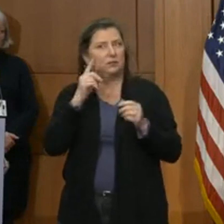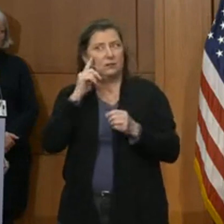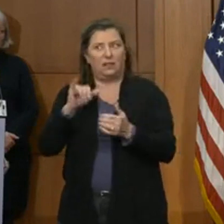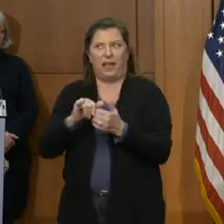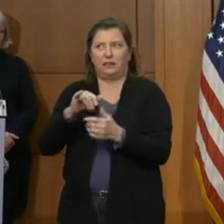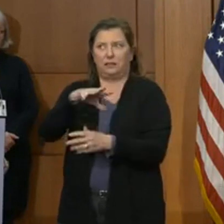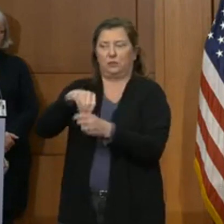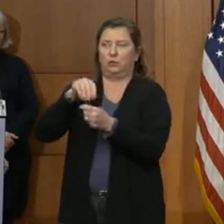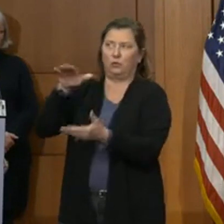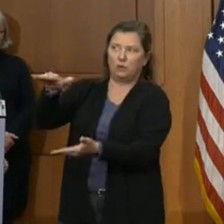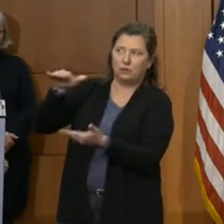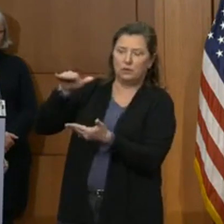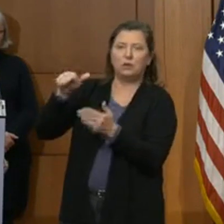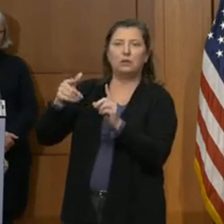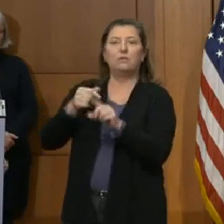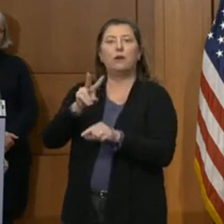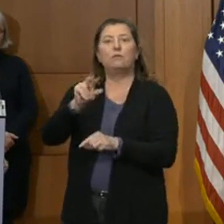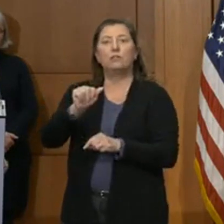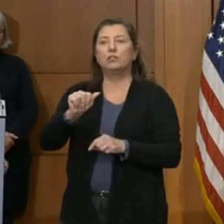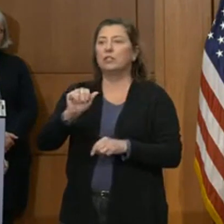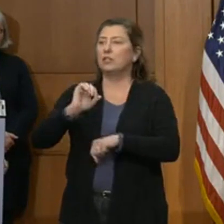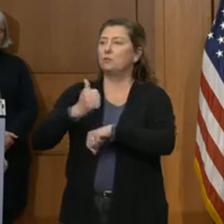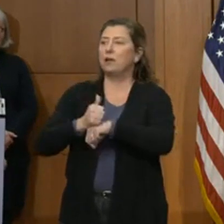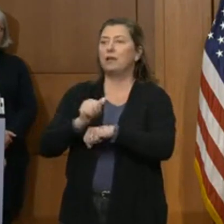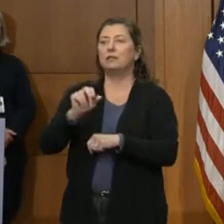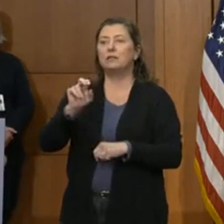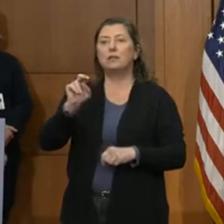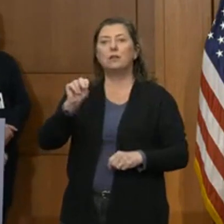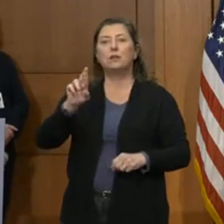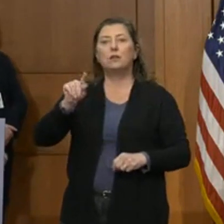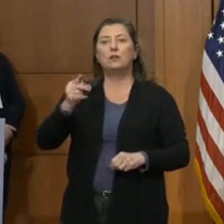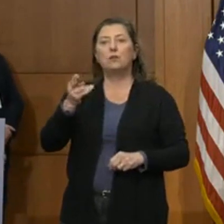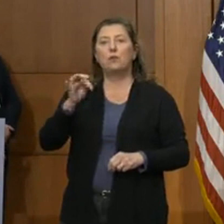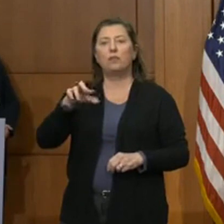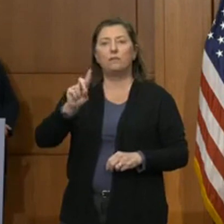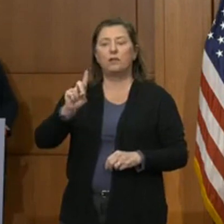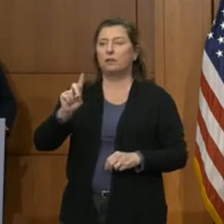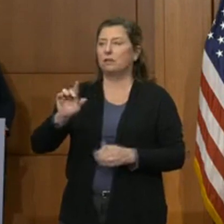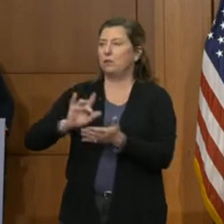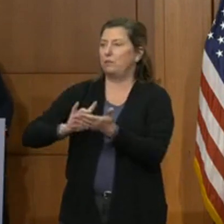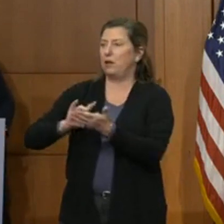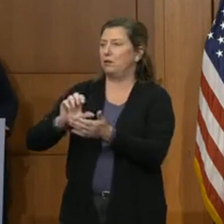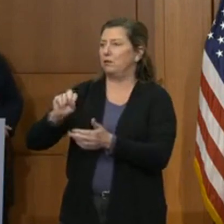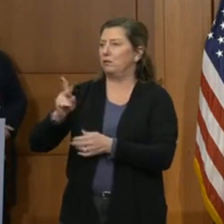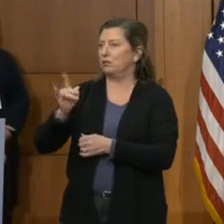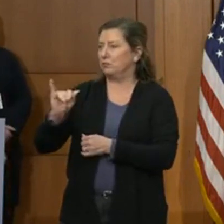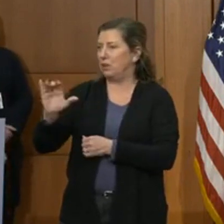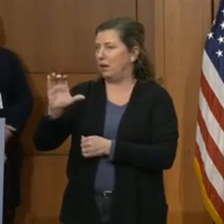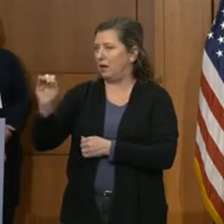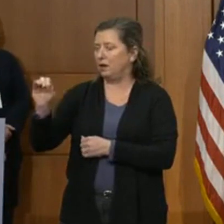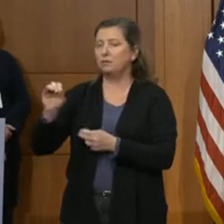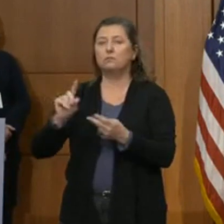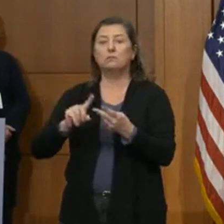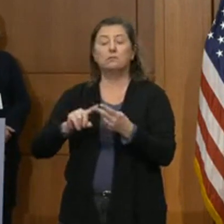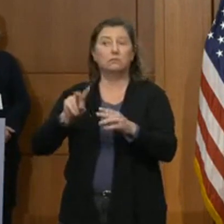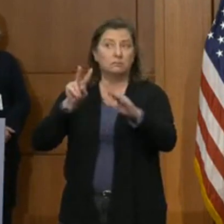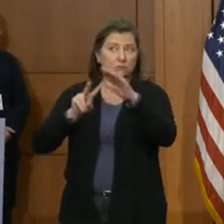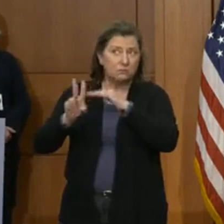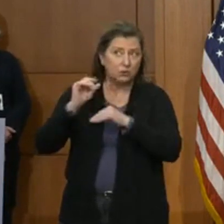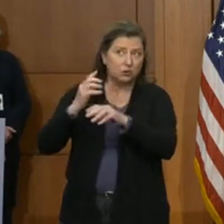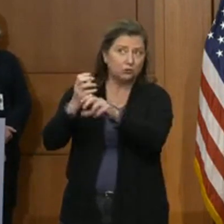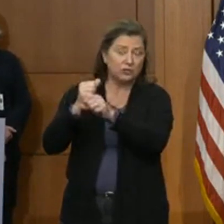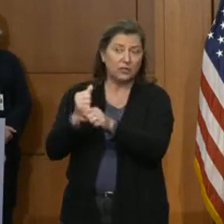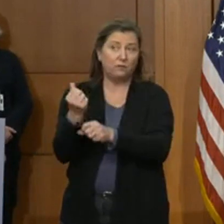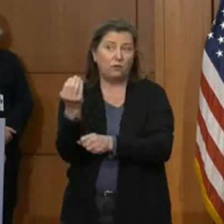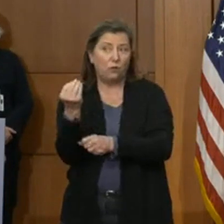shipment with Virginia-based Northfield Medical Supply. We also are expecting 14,000